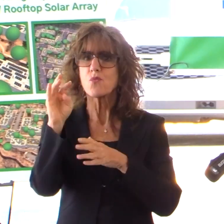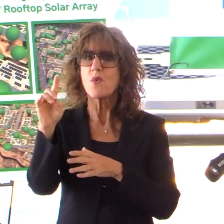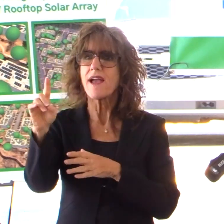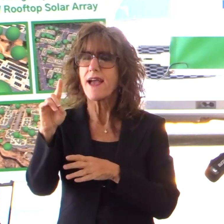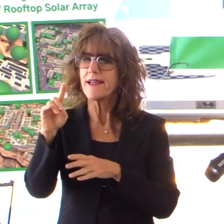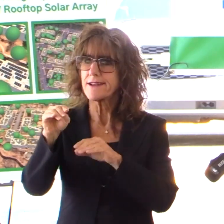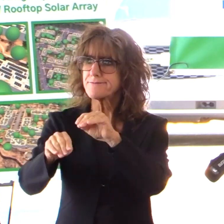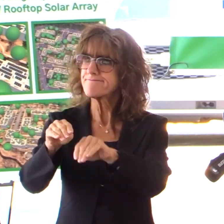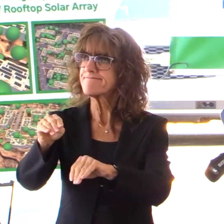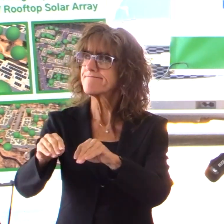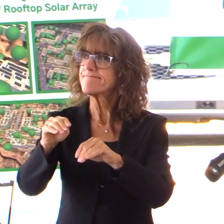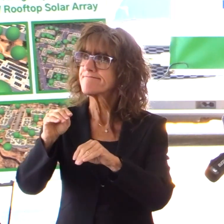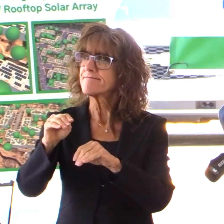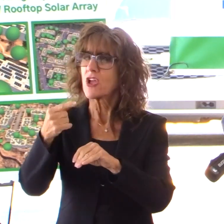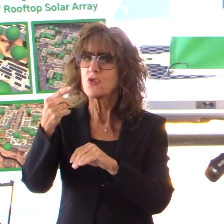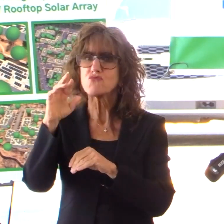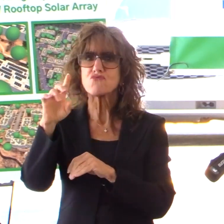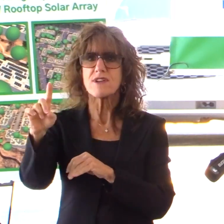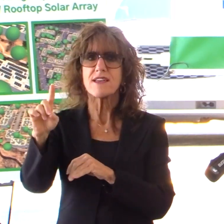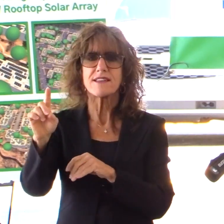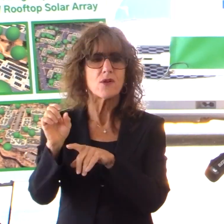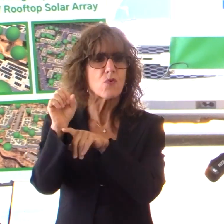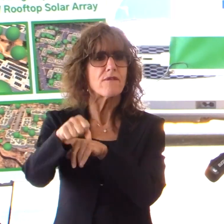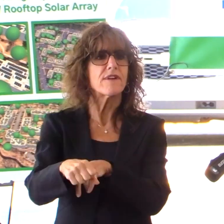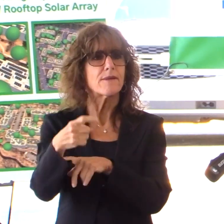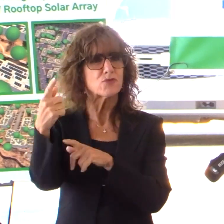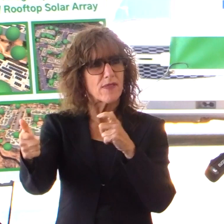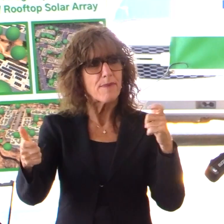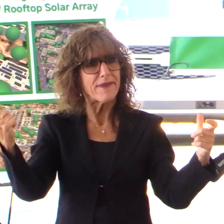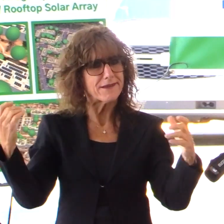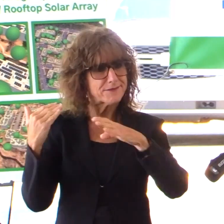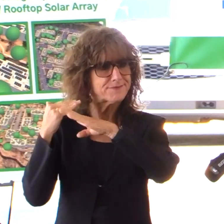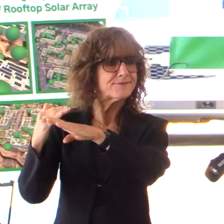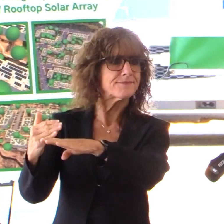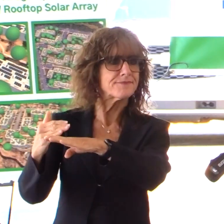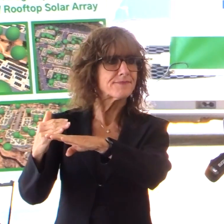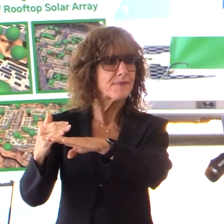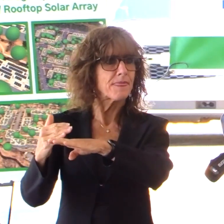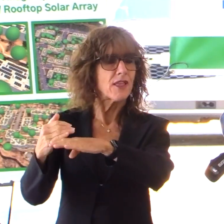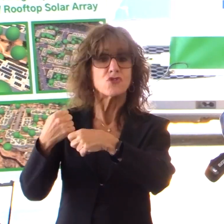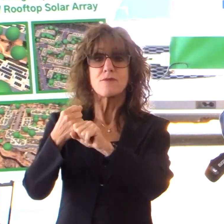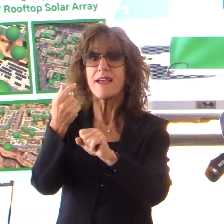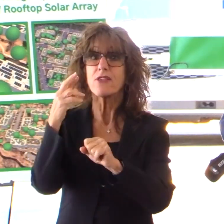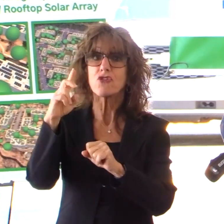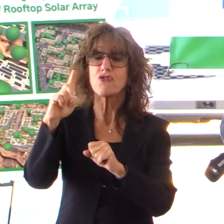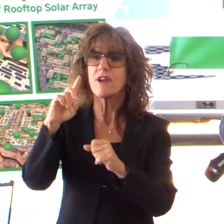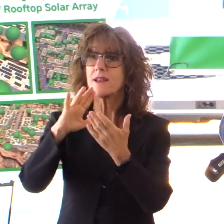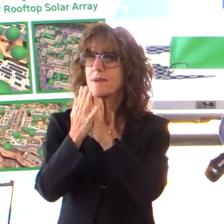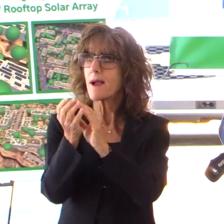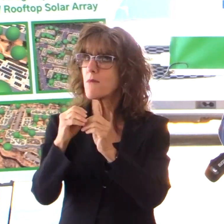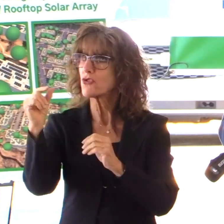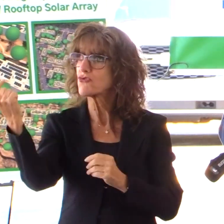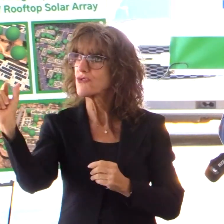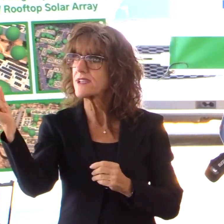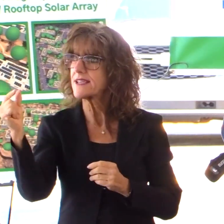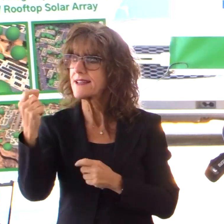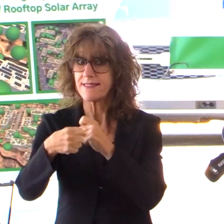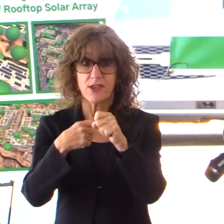it overcomes one of the major impediments to greening the grid. And so